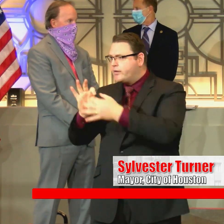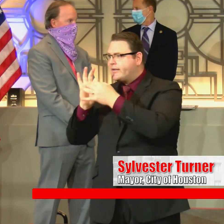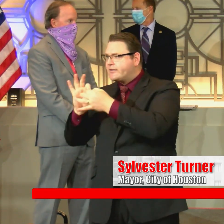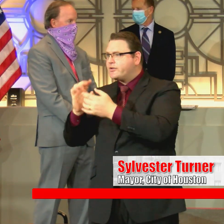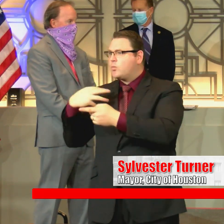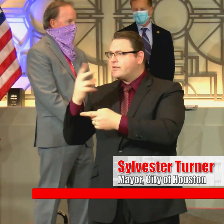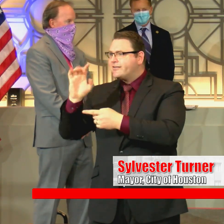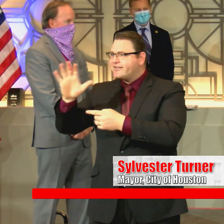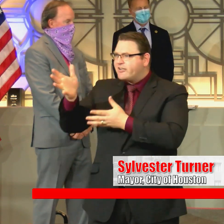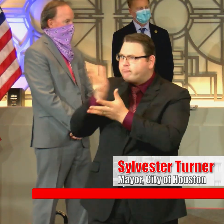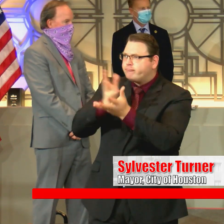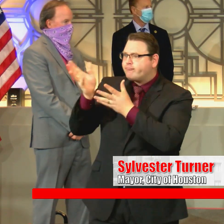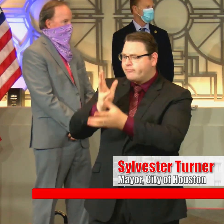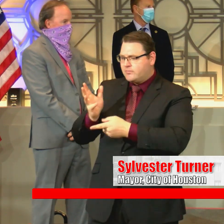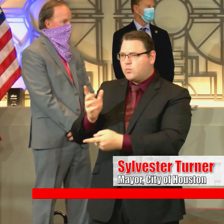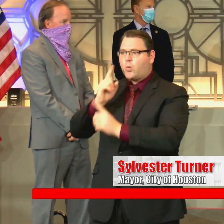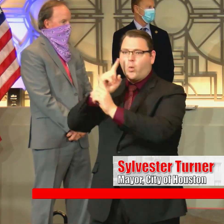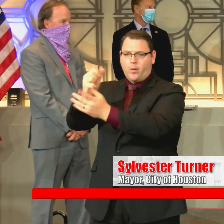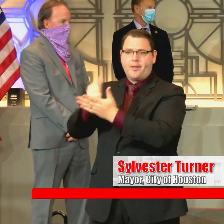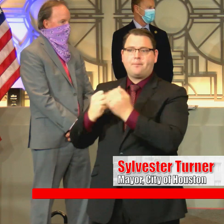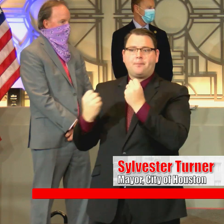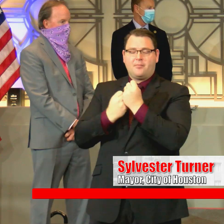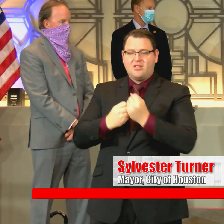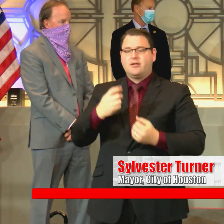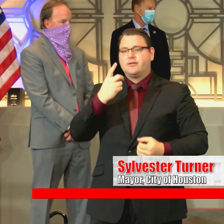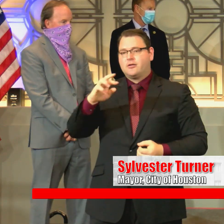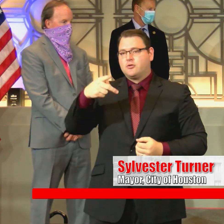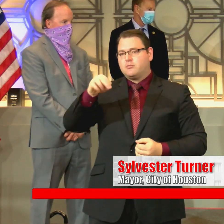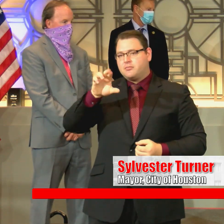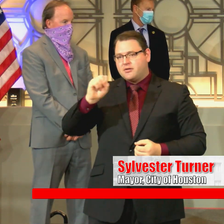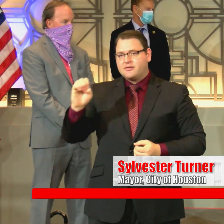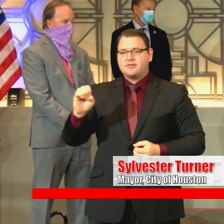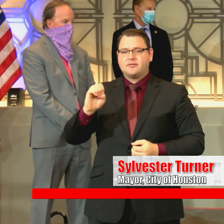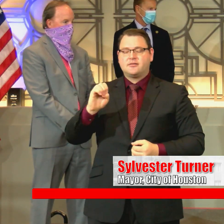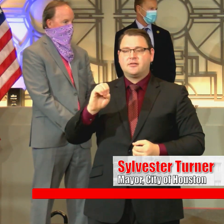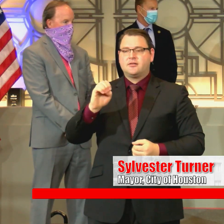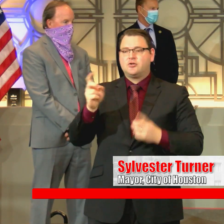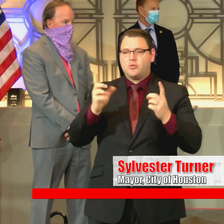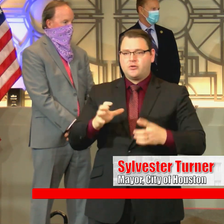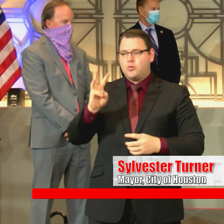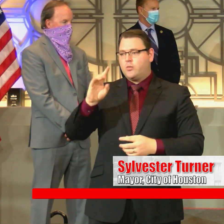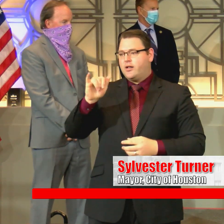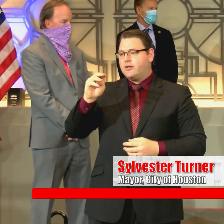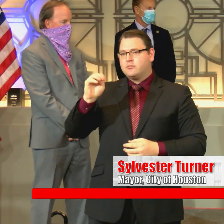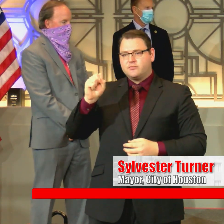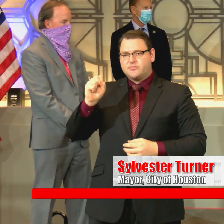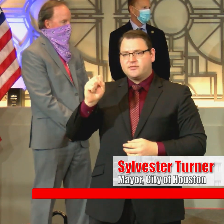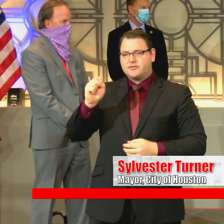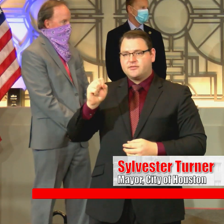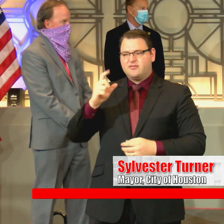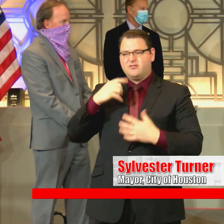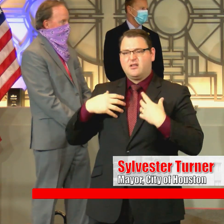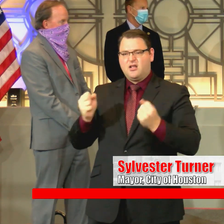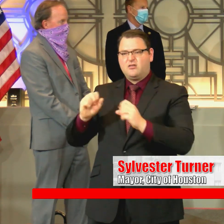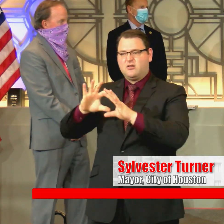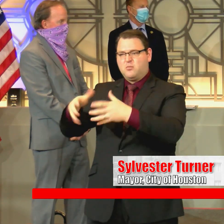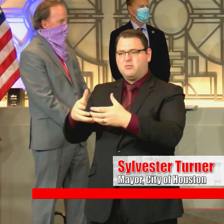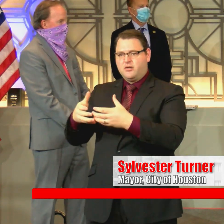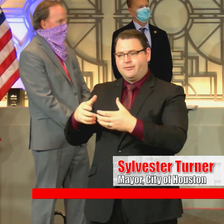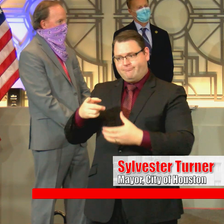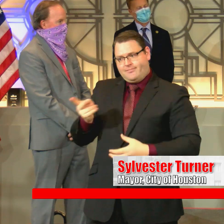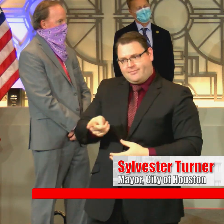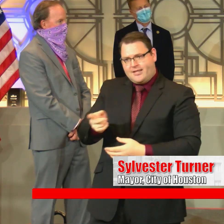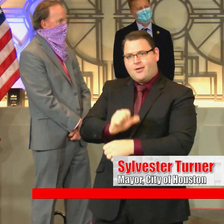DC. Want to thank him. Want to thank Dr. Purse and Director Williams and the health department for their work in making this happen. And